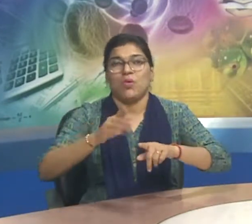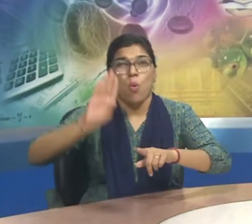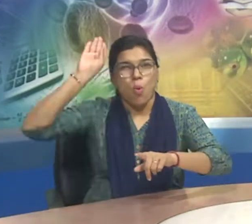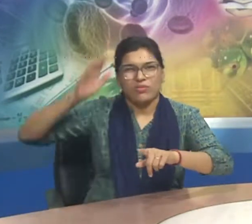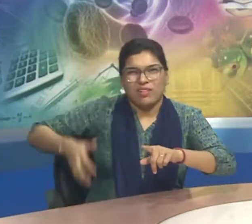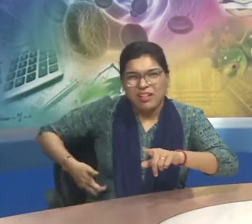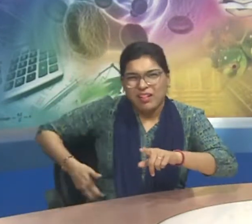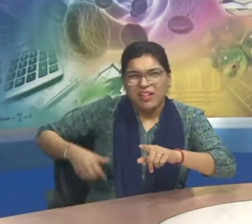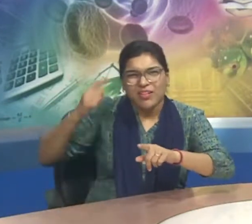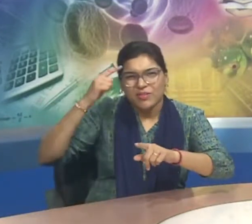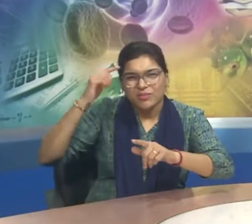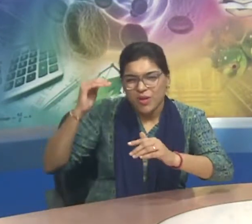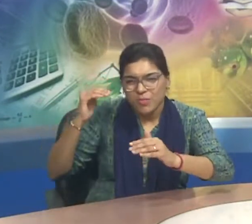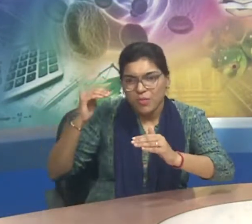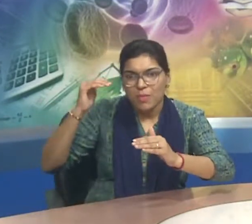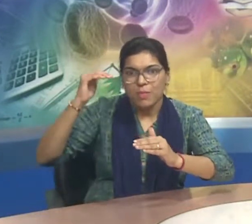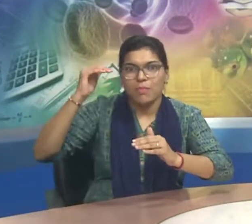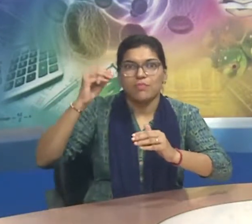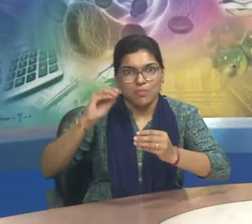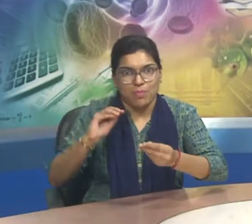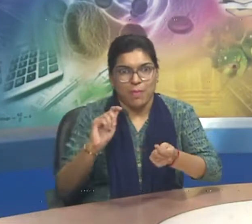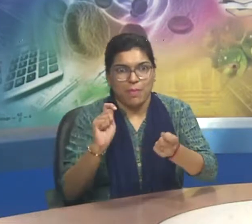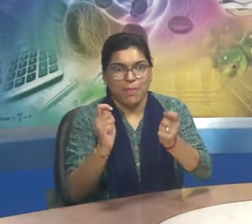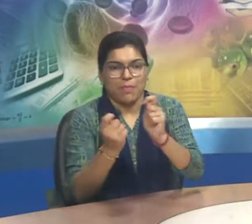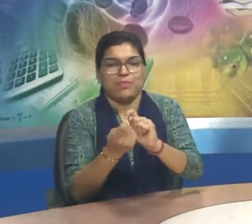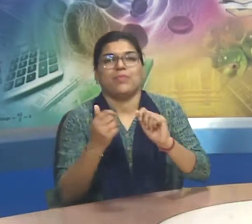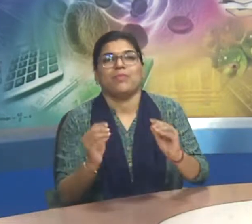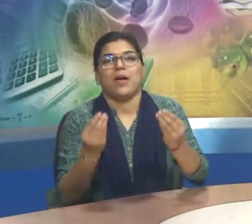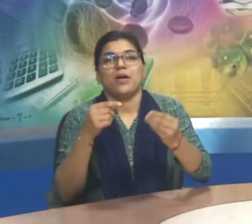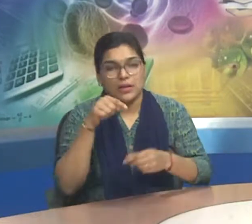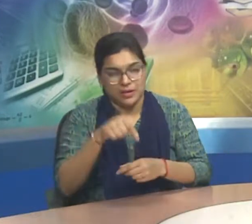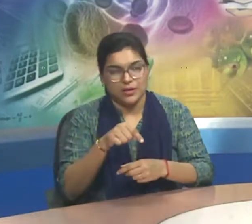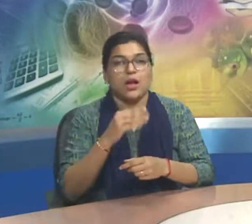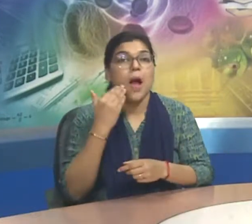The modern humans started evolving.